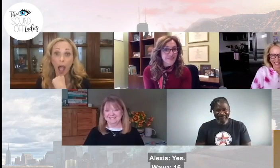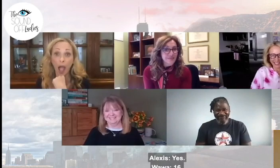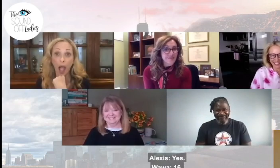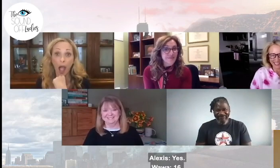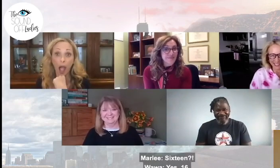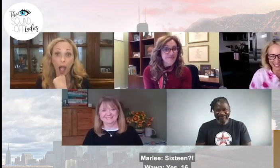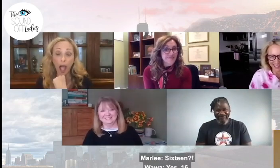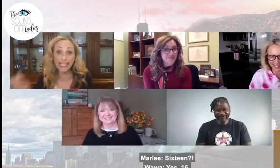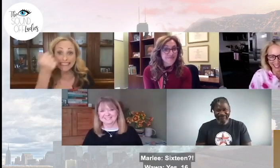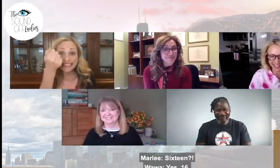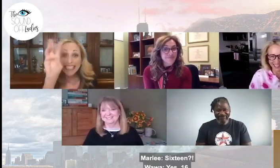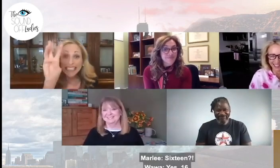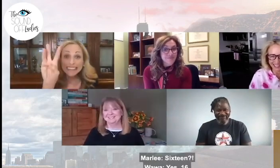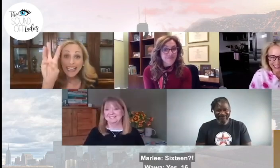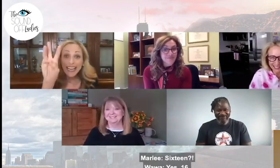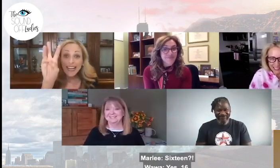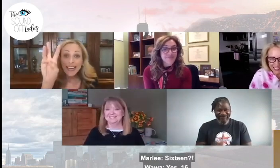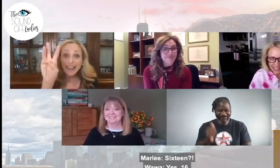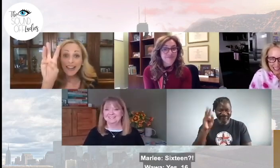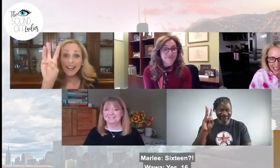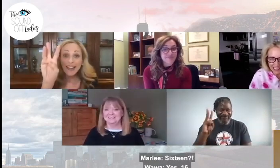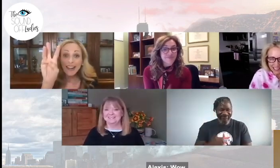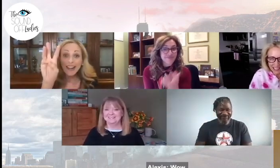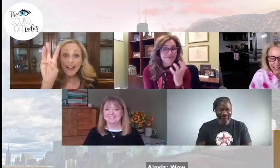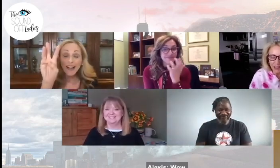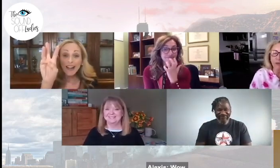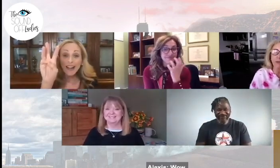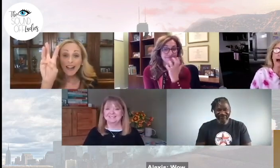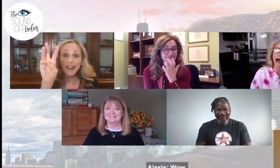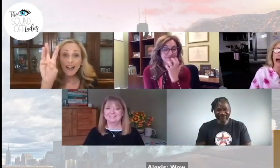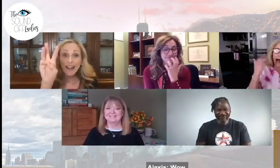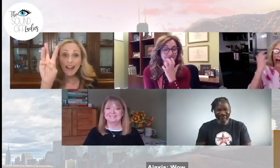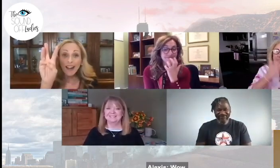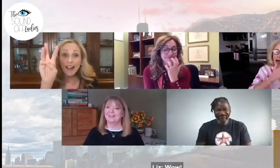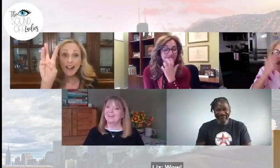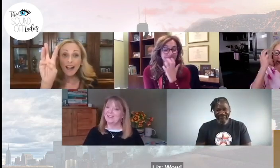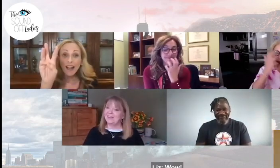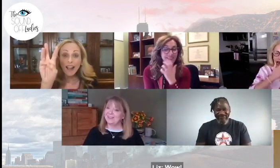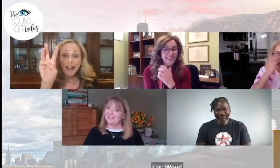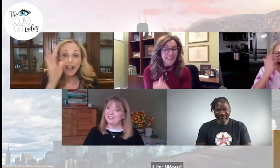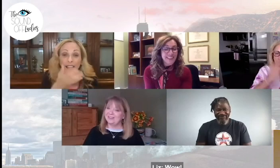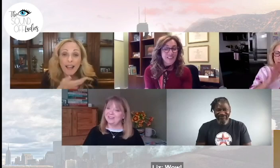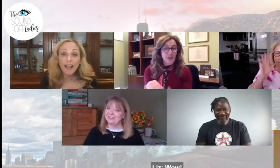How old was I? 16. 16? Wow, wow.